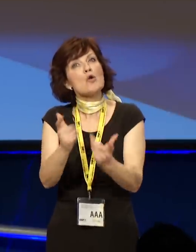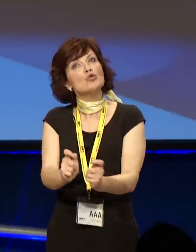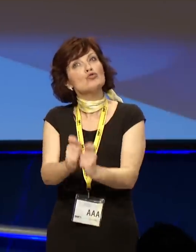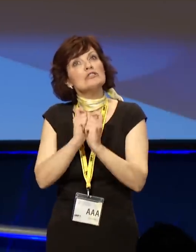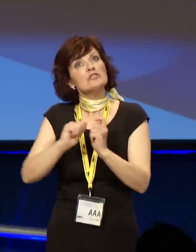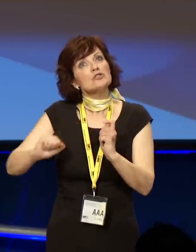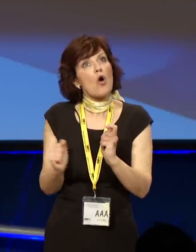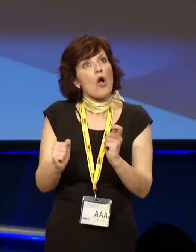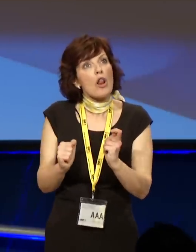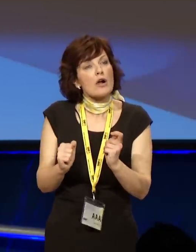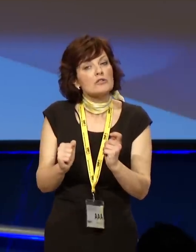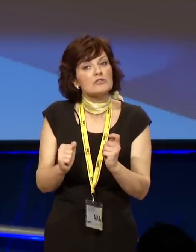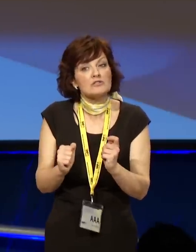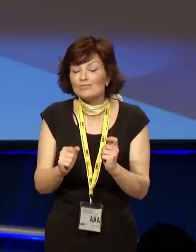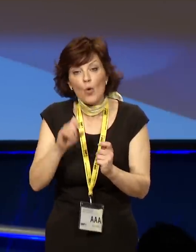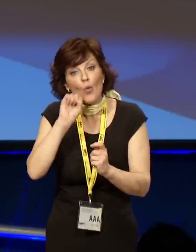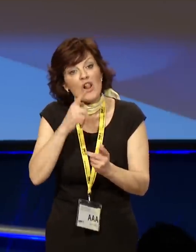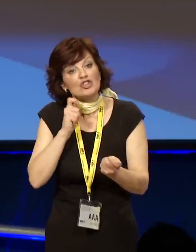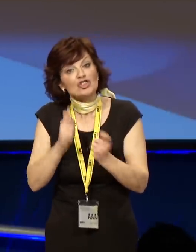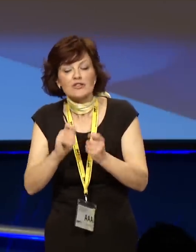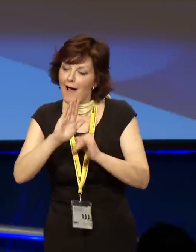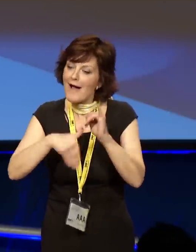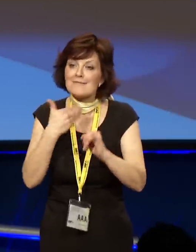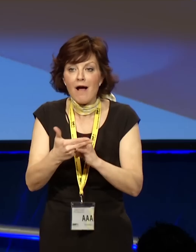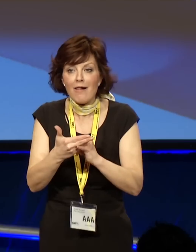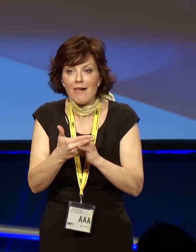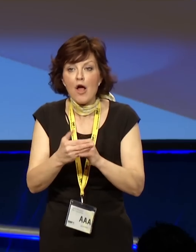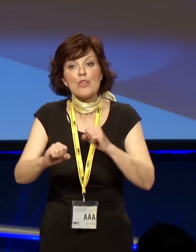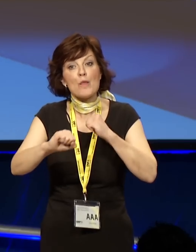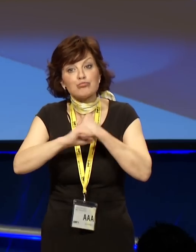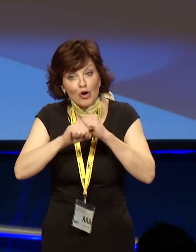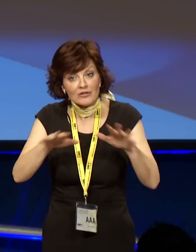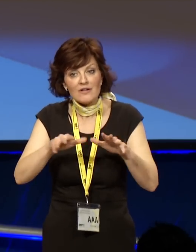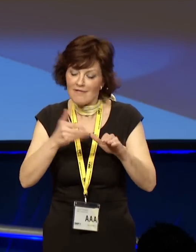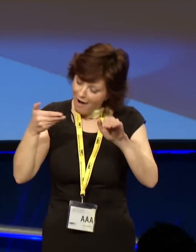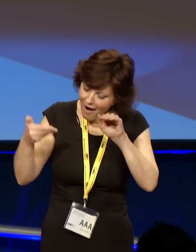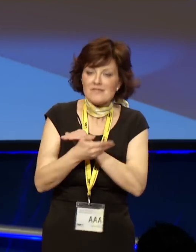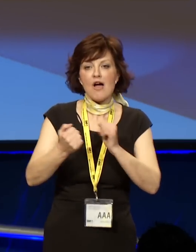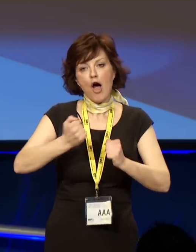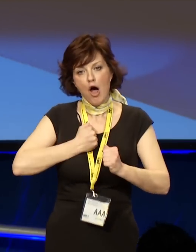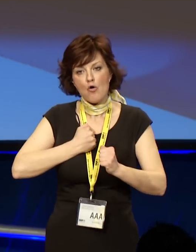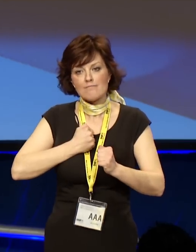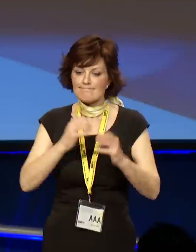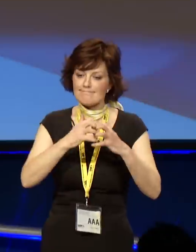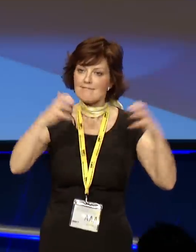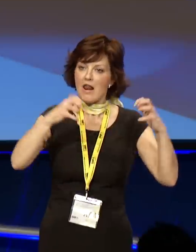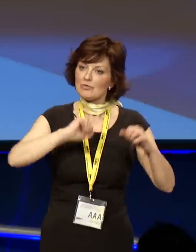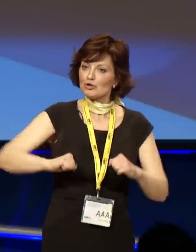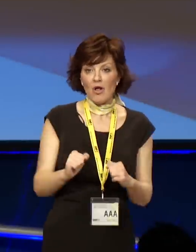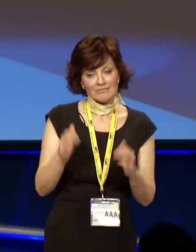will be properly resolved till we have a broadcasting under the remit of our democratic parliament in Scotland.